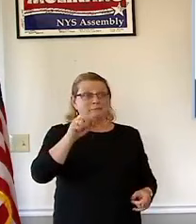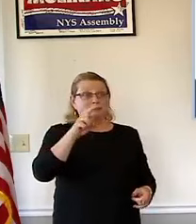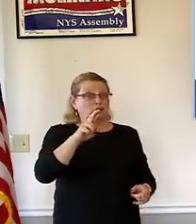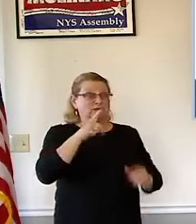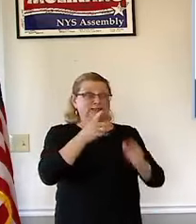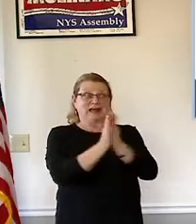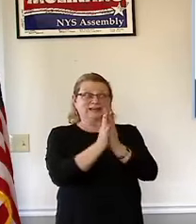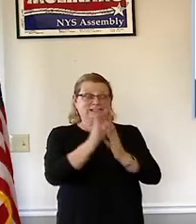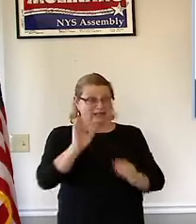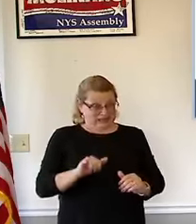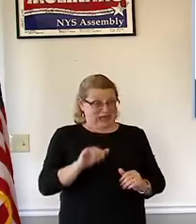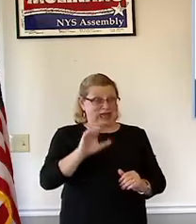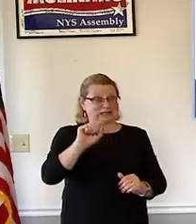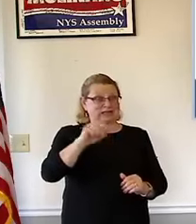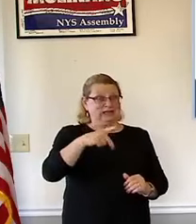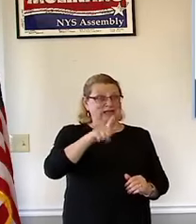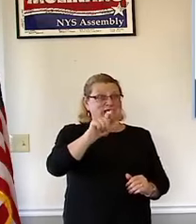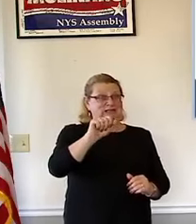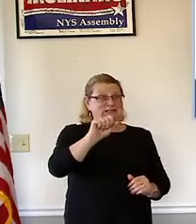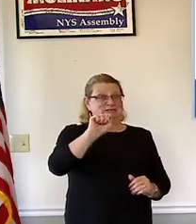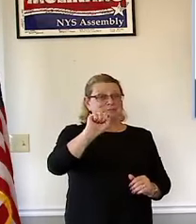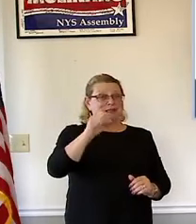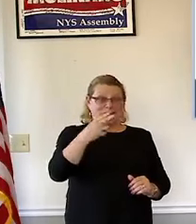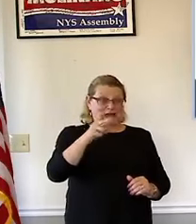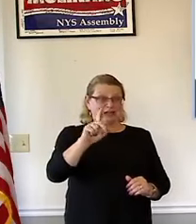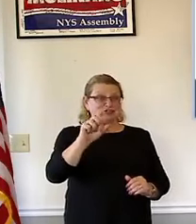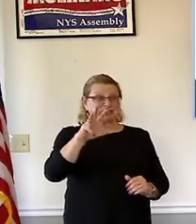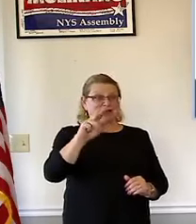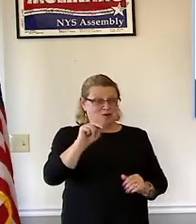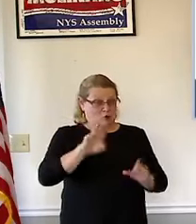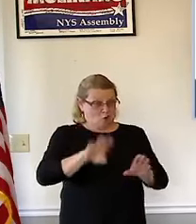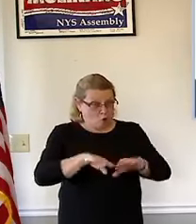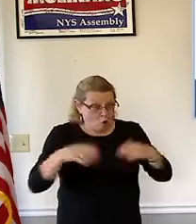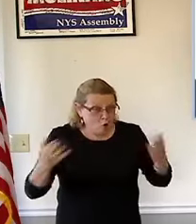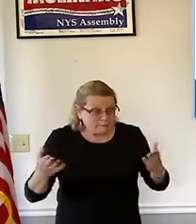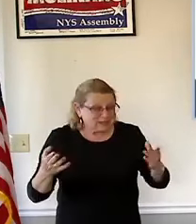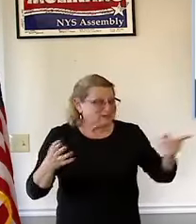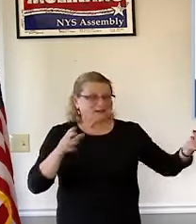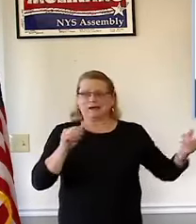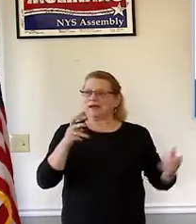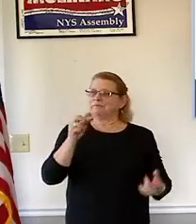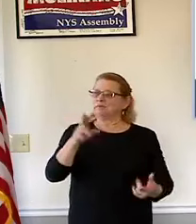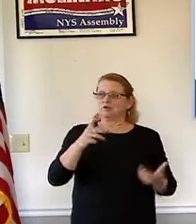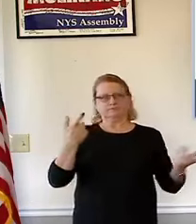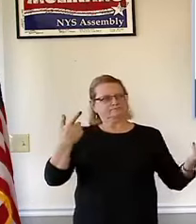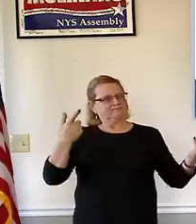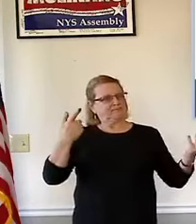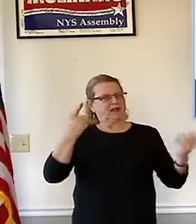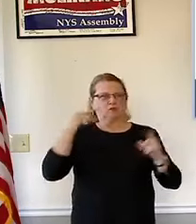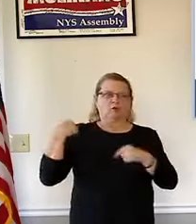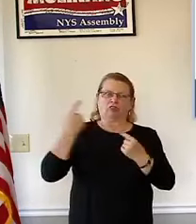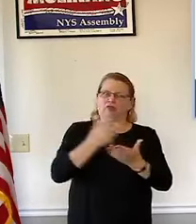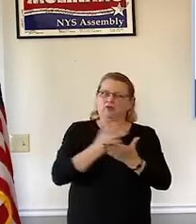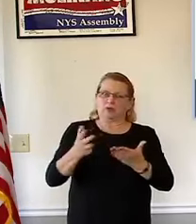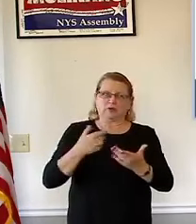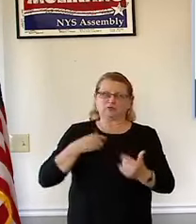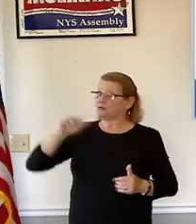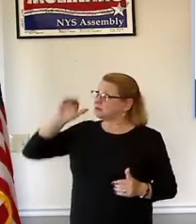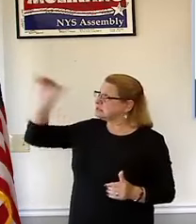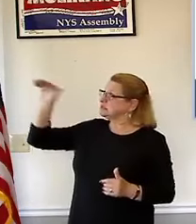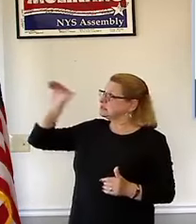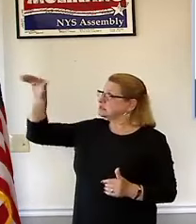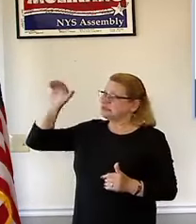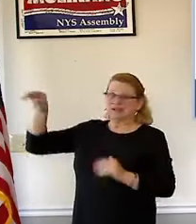Amber, this is the frustration we have. For the last 3 weeks, we have been speaking with state officials. I can tell you